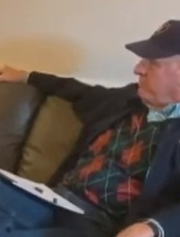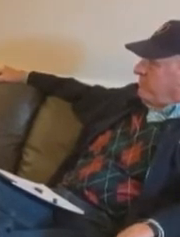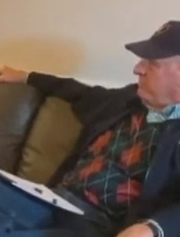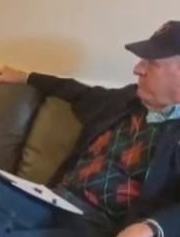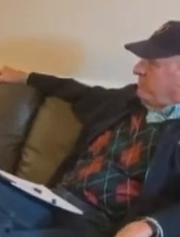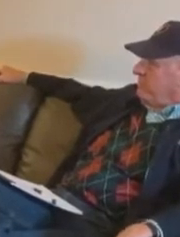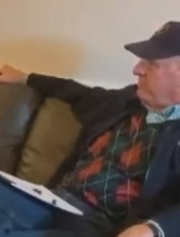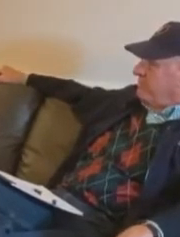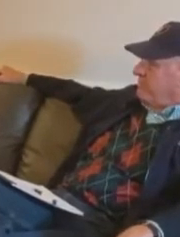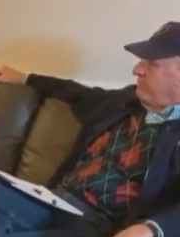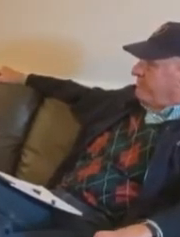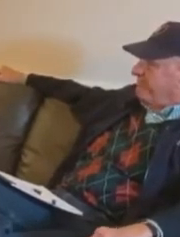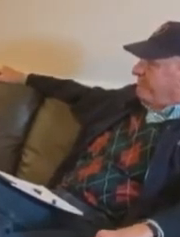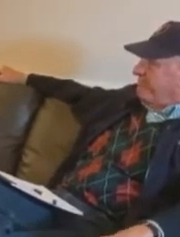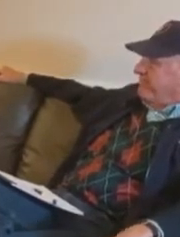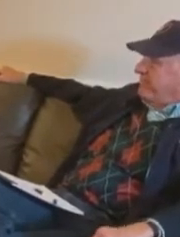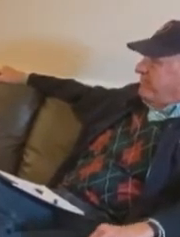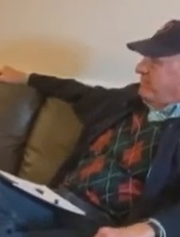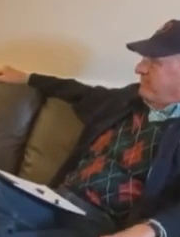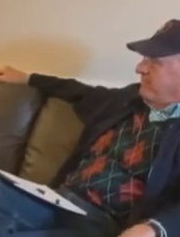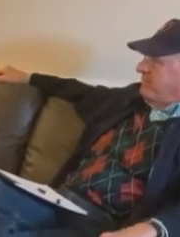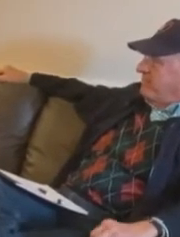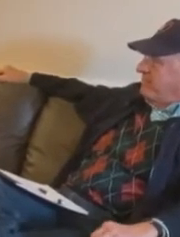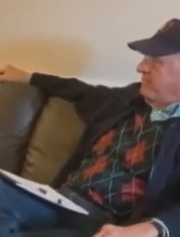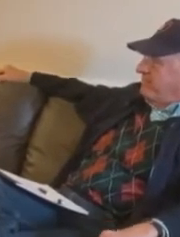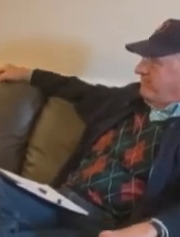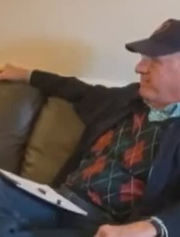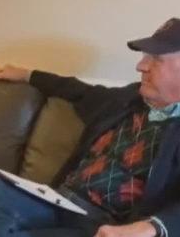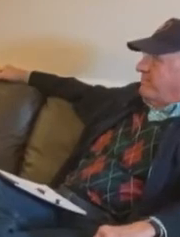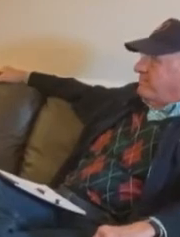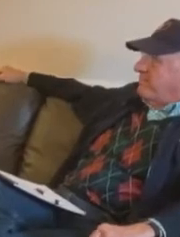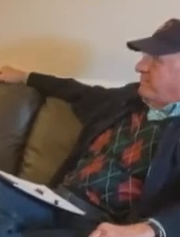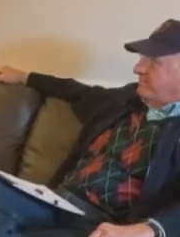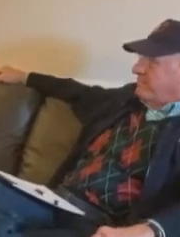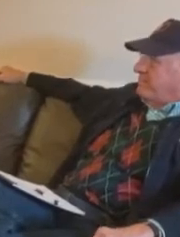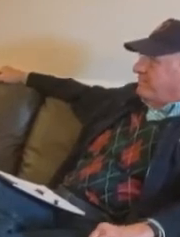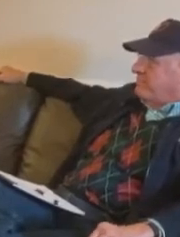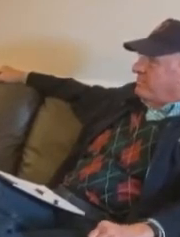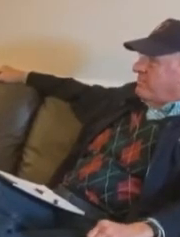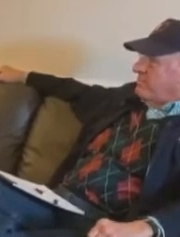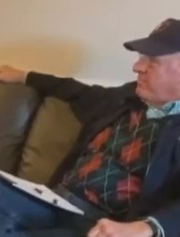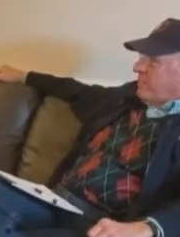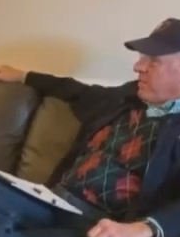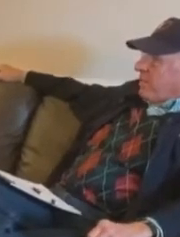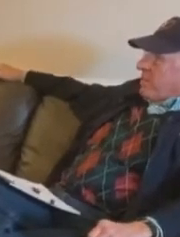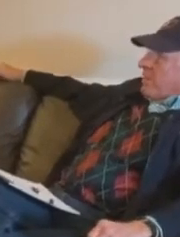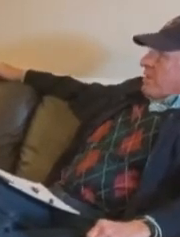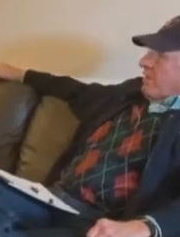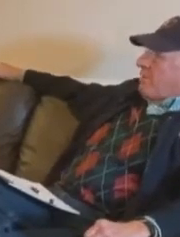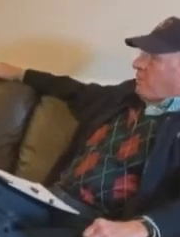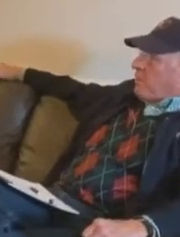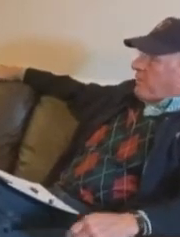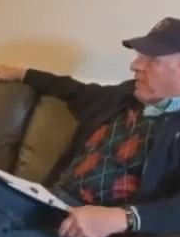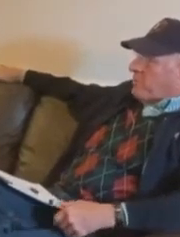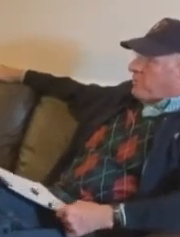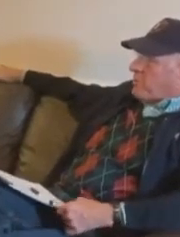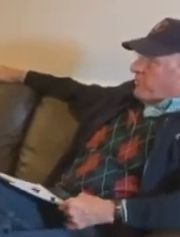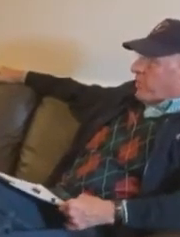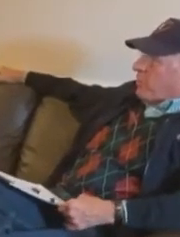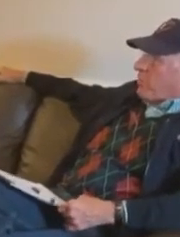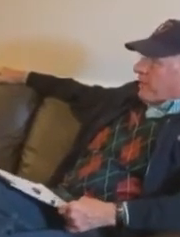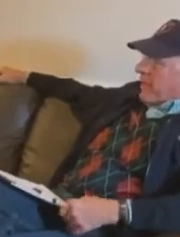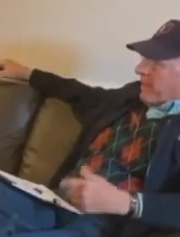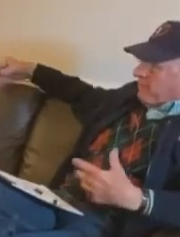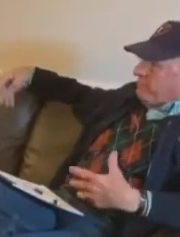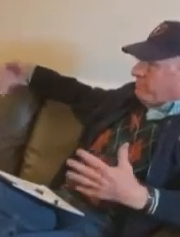learned? What are some of the lessons that you took away from your time in the Marine Corps? Well, one thing I